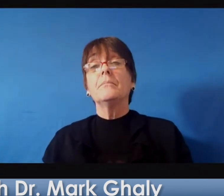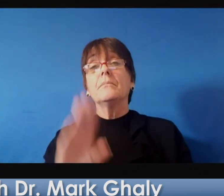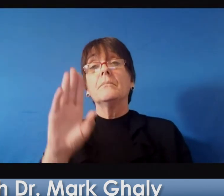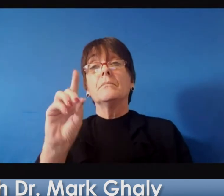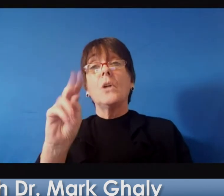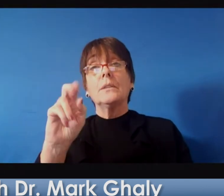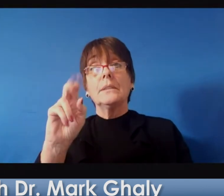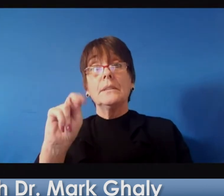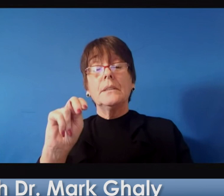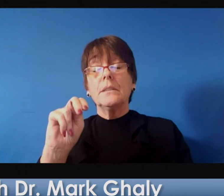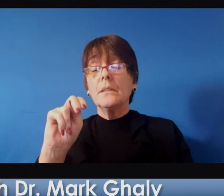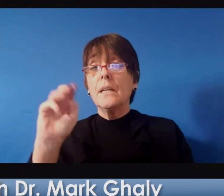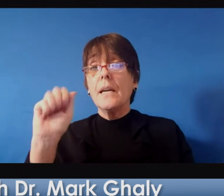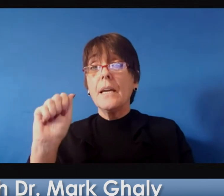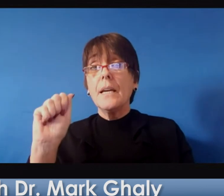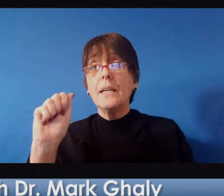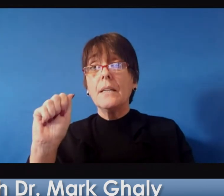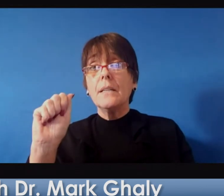AP.